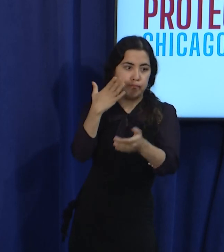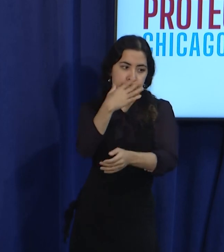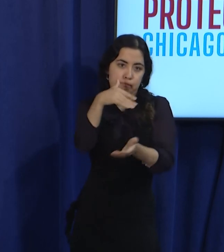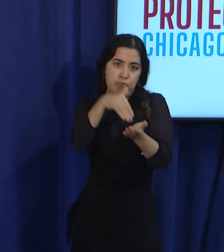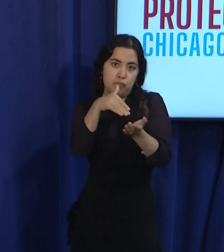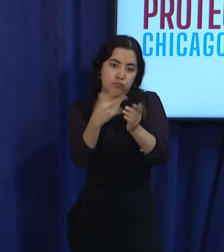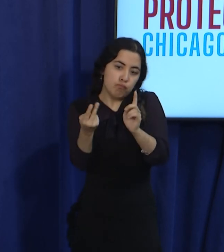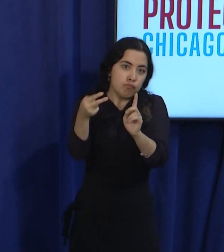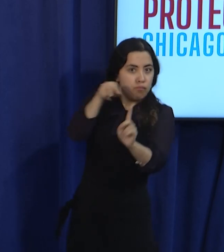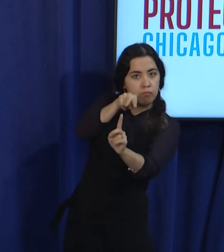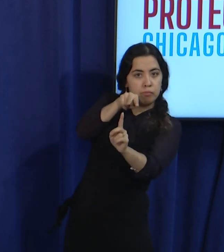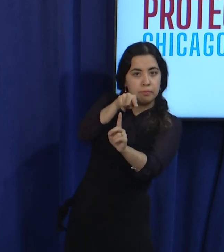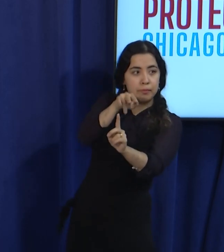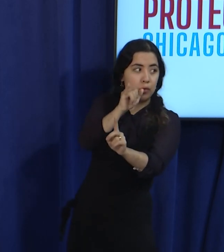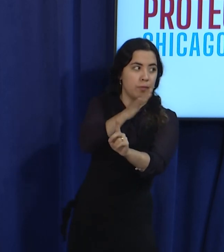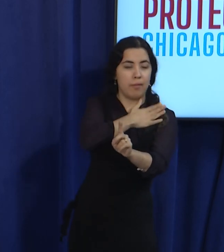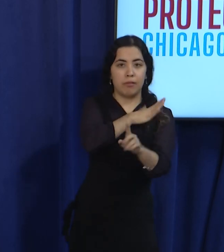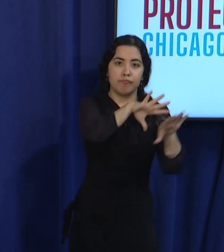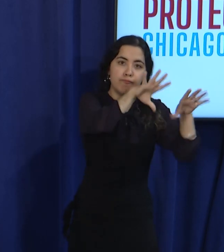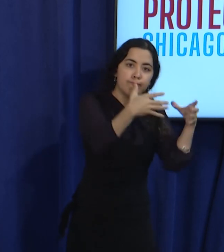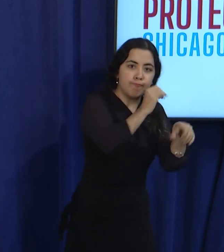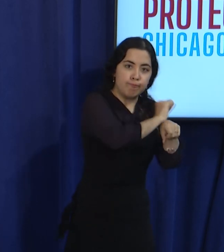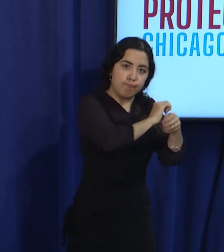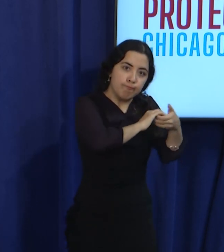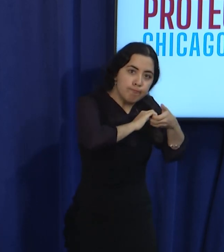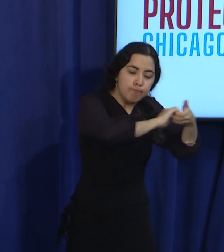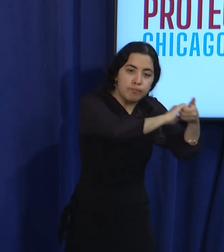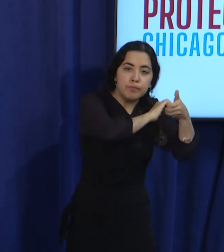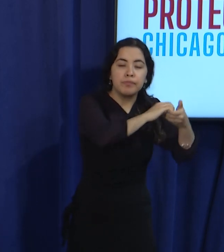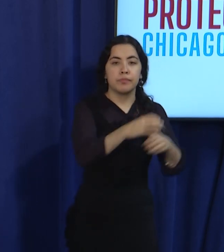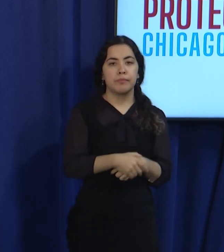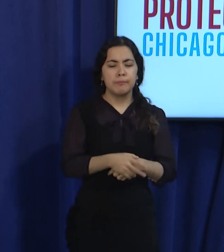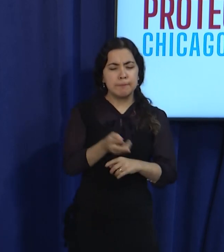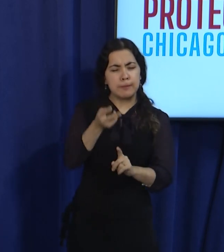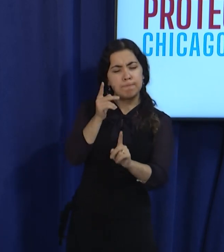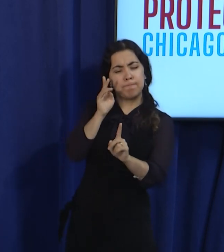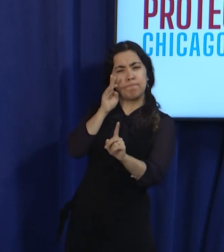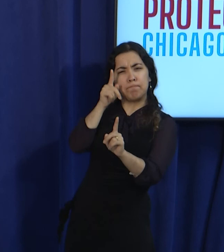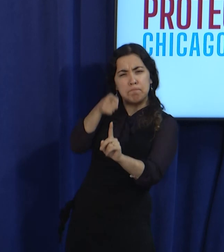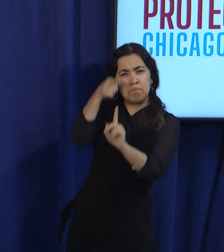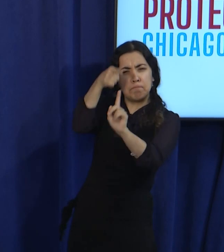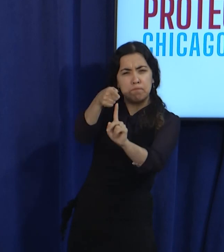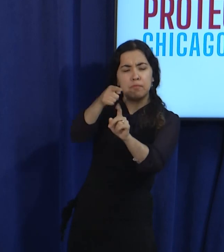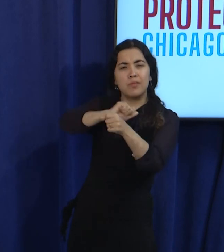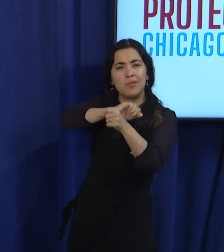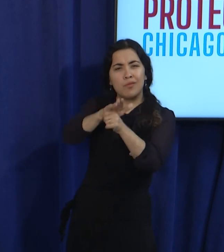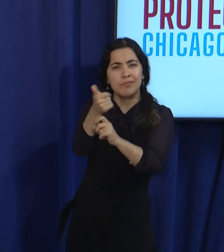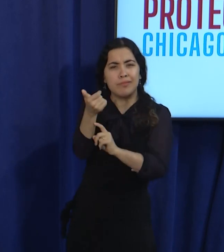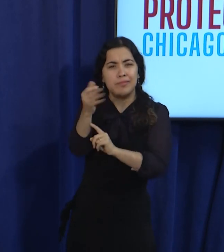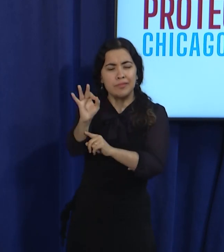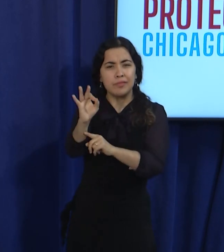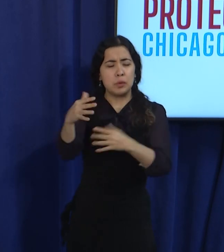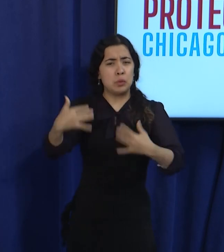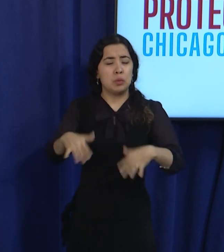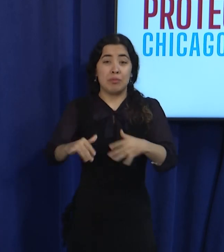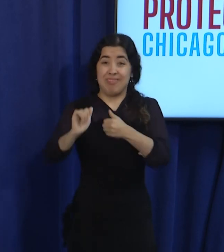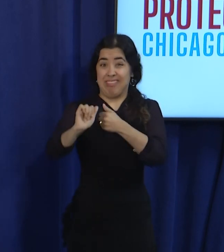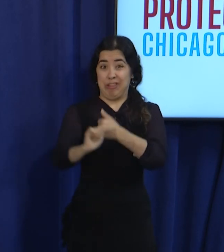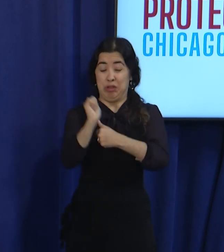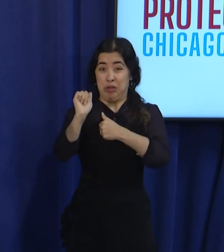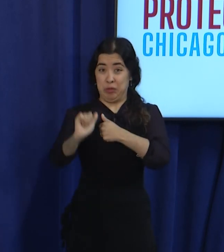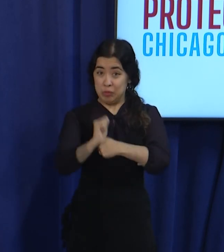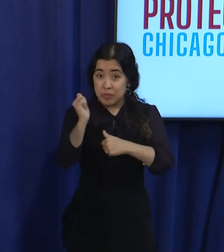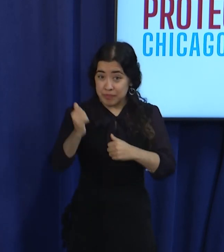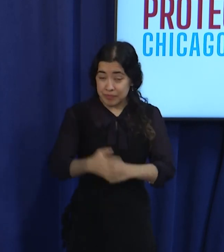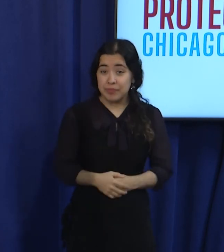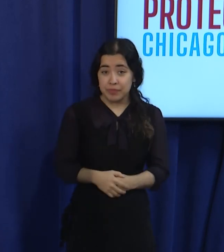COVID-19. And I think my most important message is COVID-19 remains very dangerous.